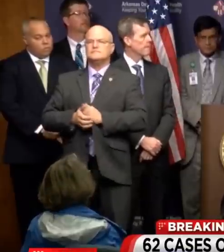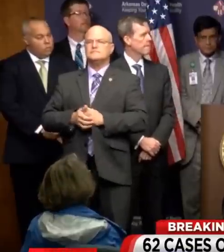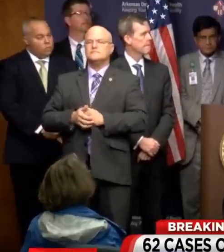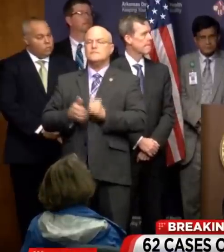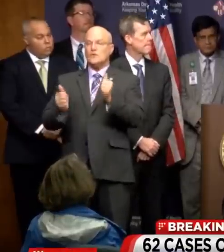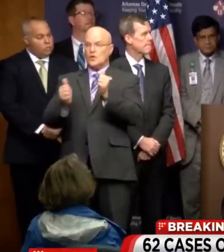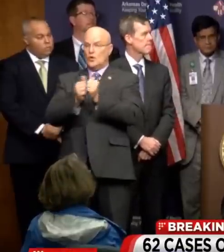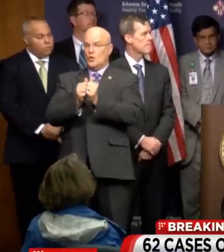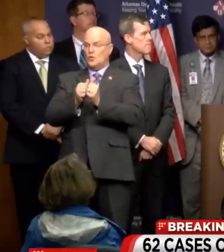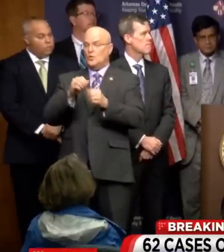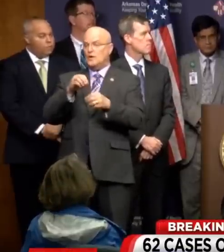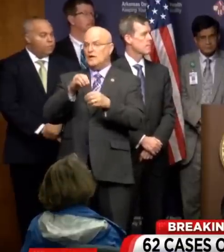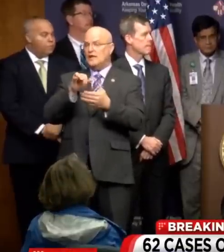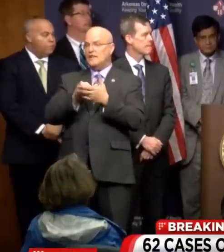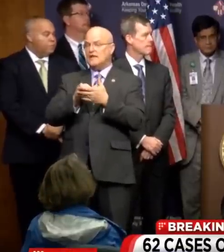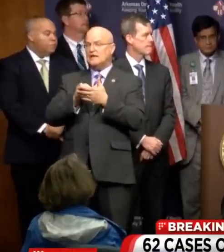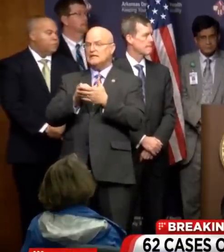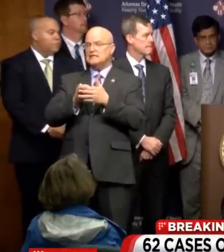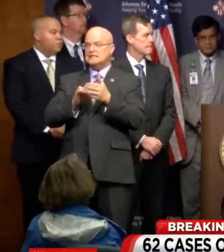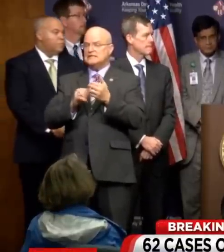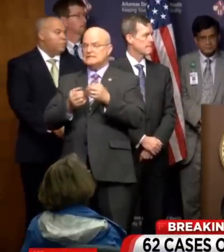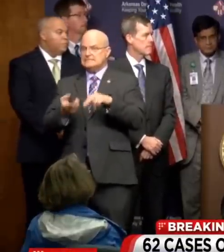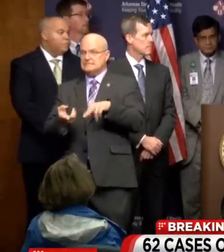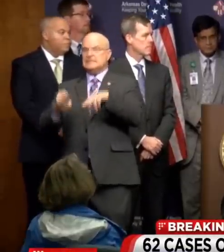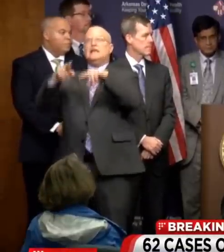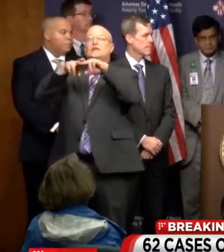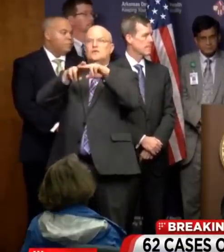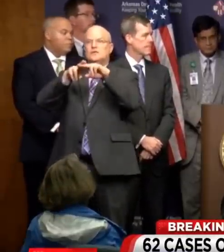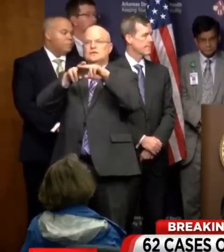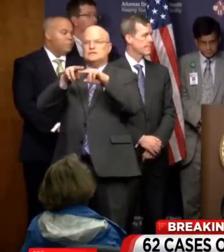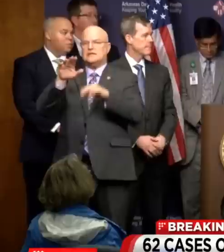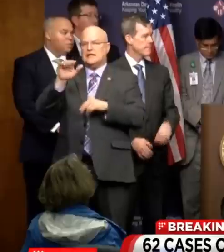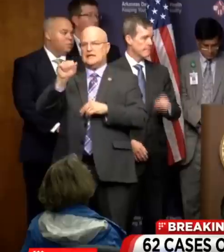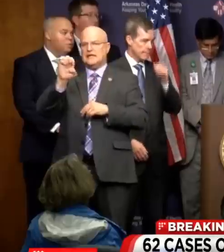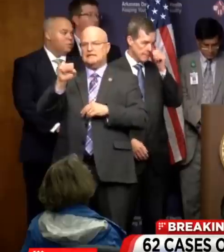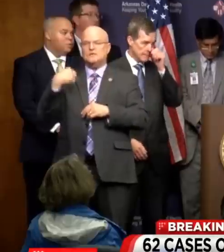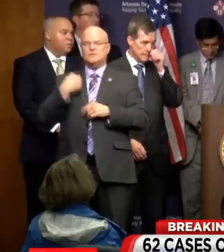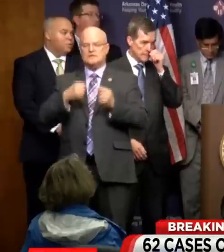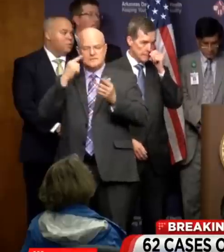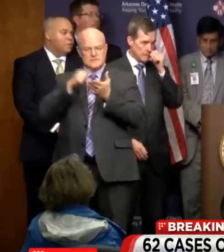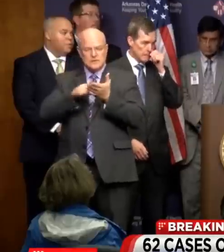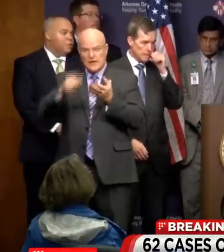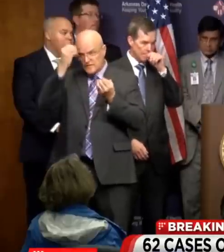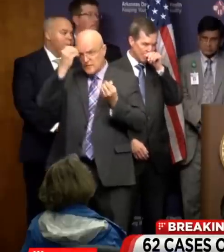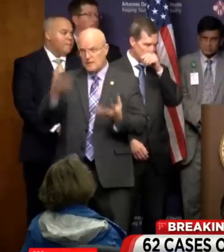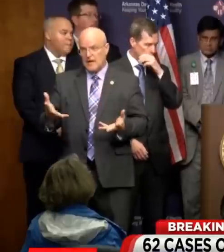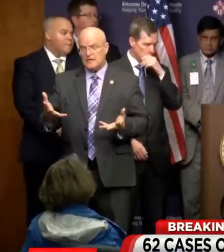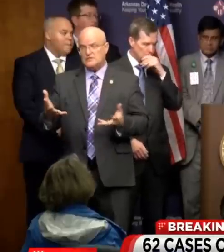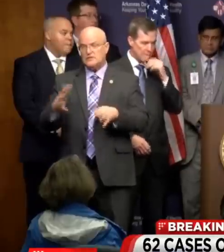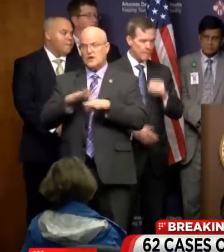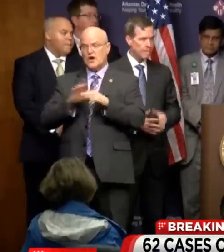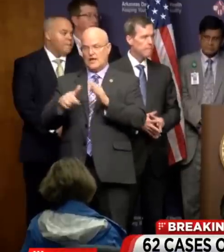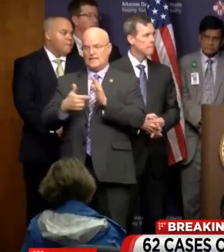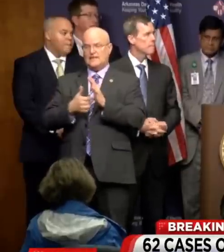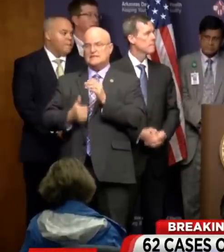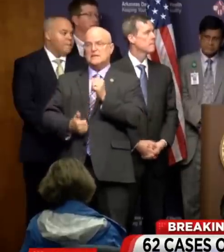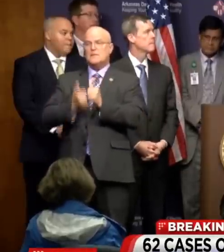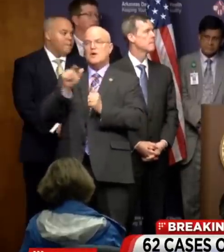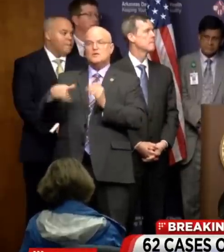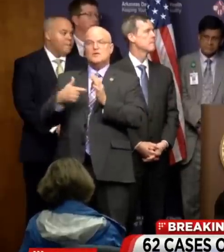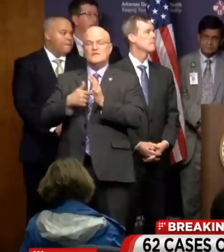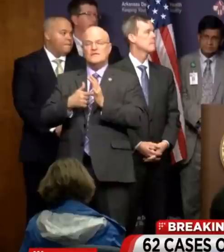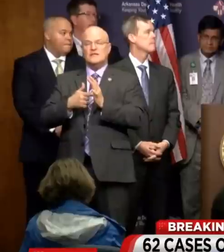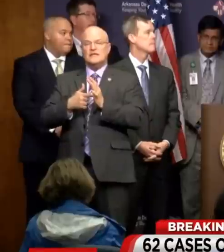now. With the really substantial increase in the number of cases, we're still tracking down information on these. Most of